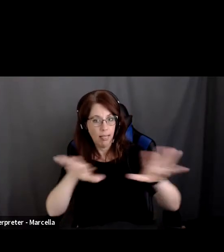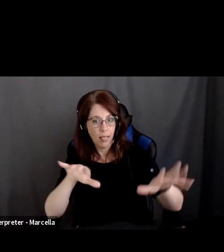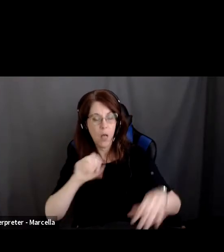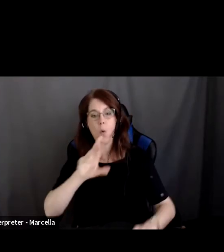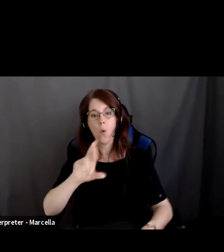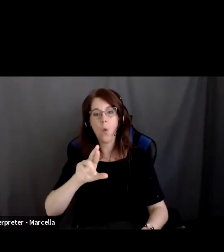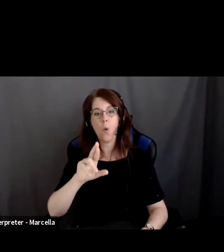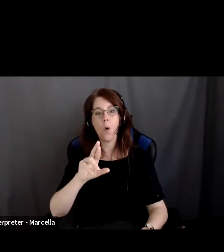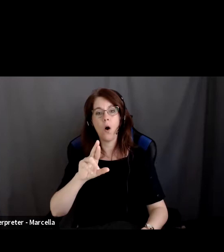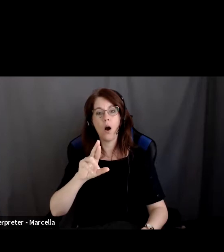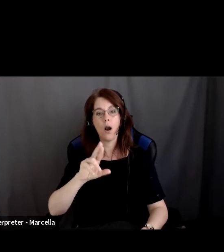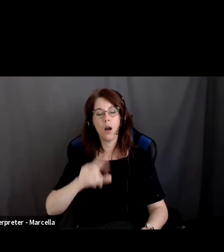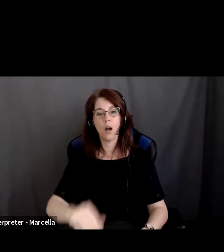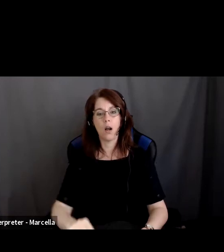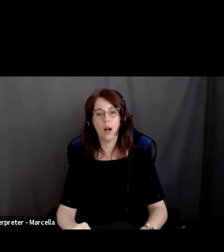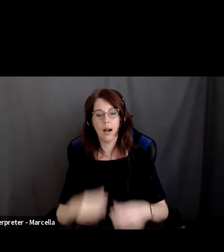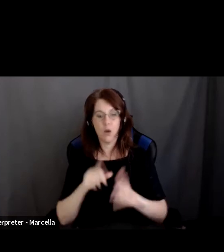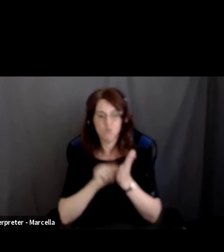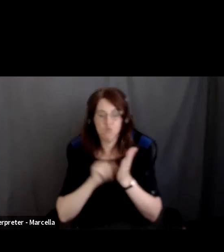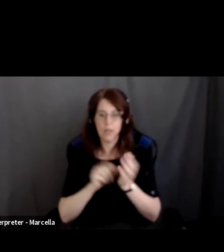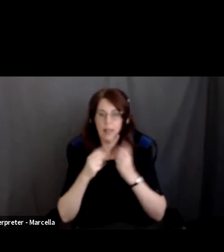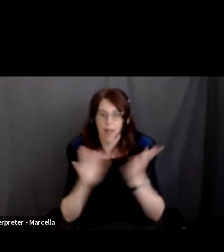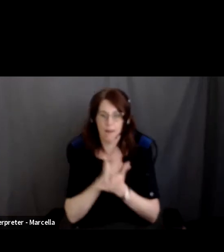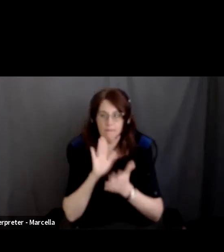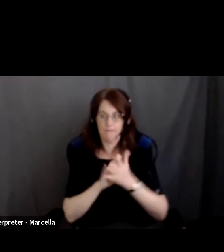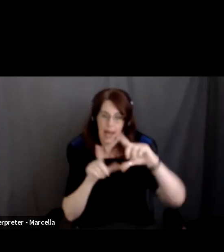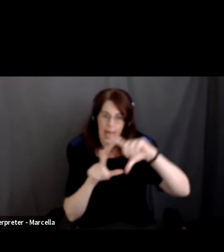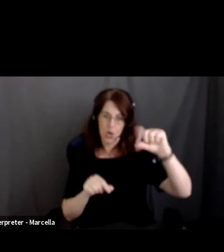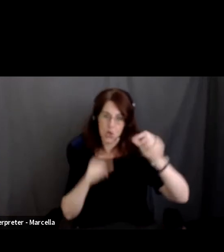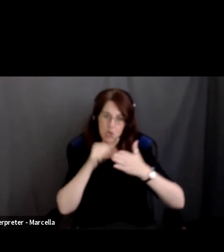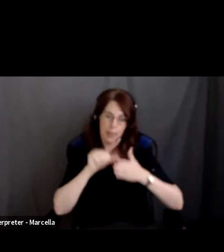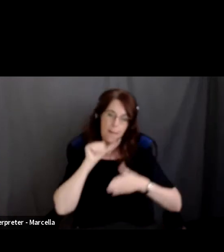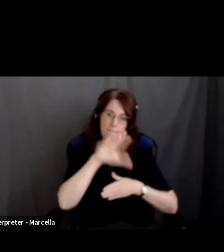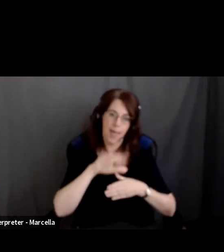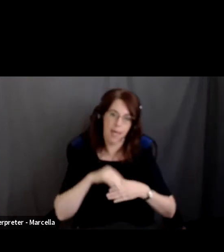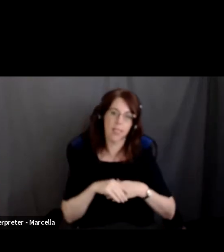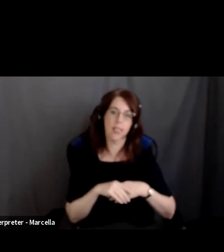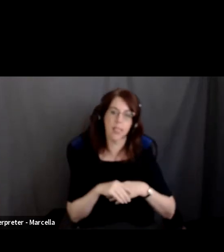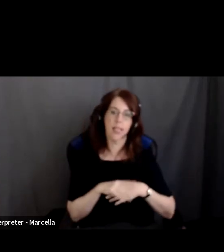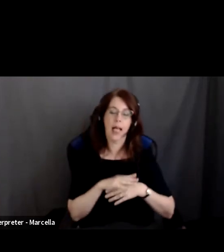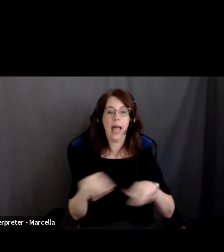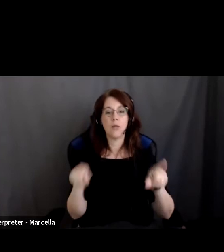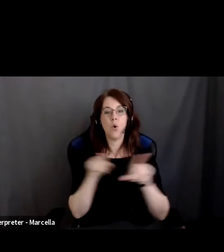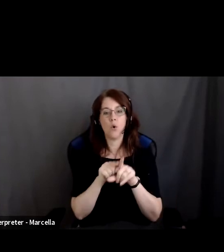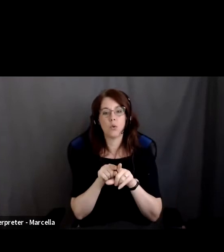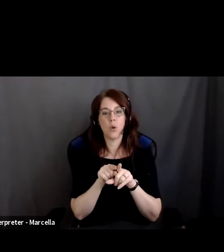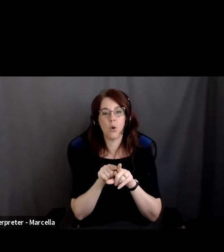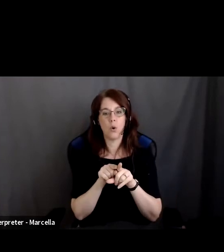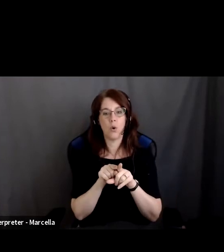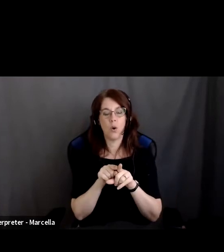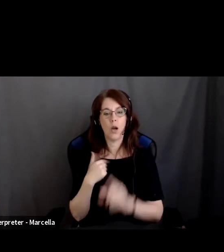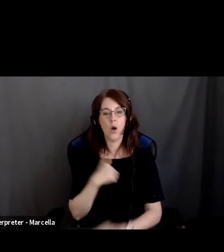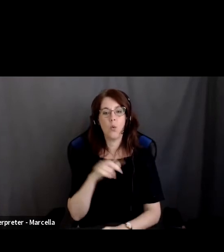a lot of flyers through the email, and also we do